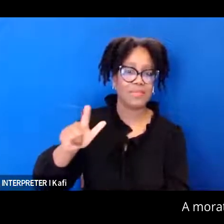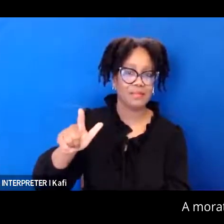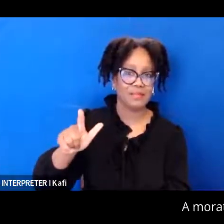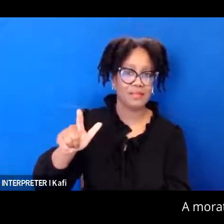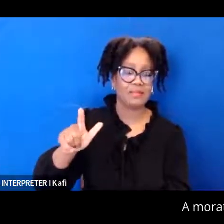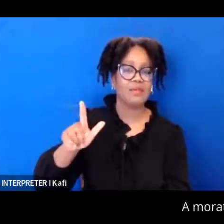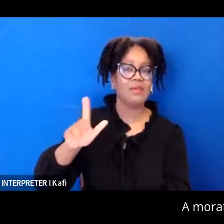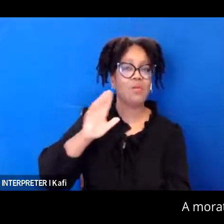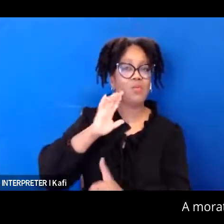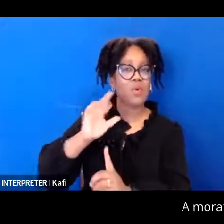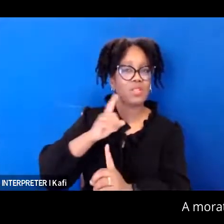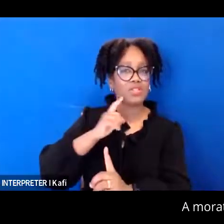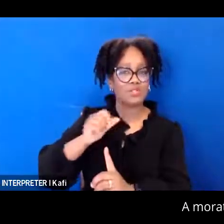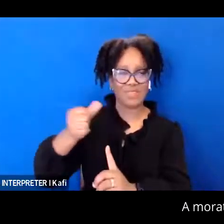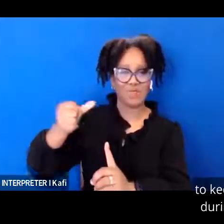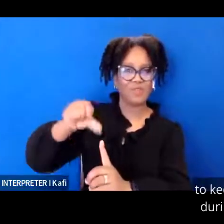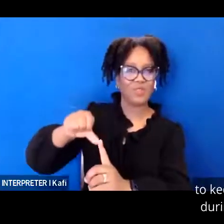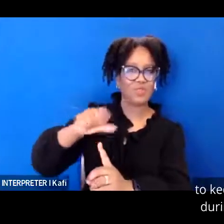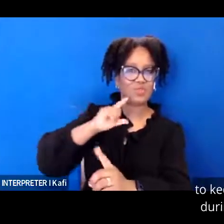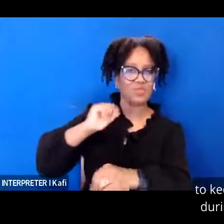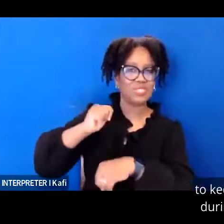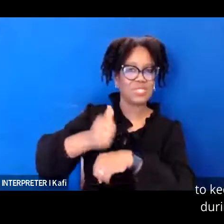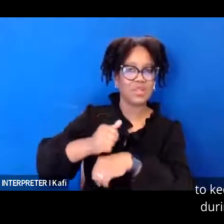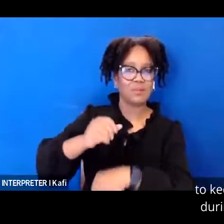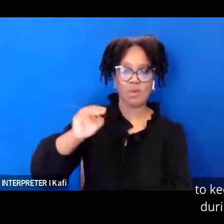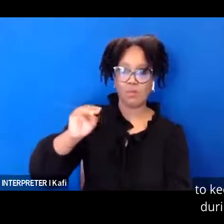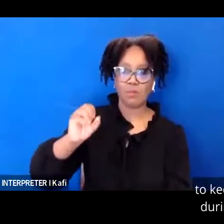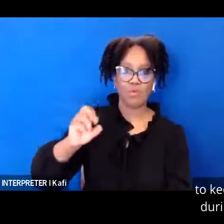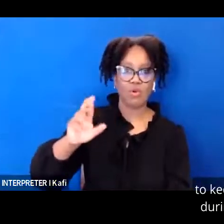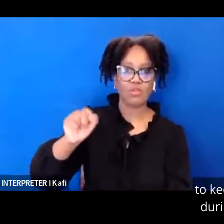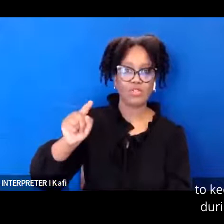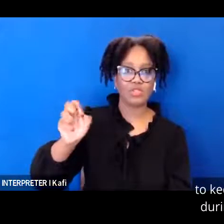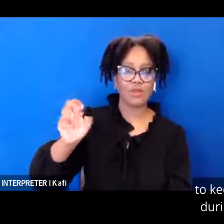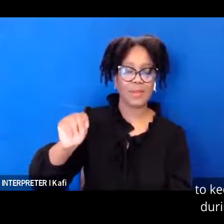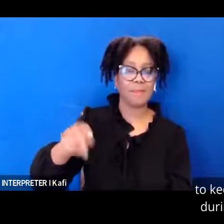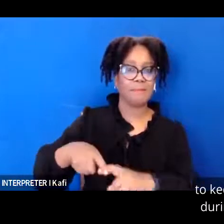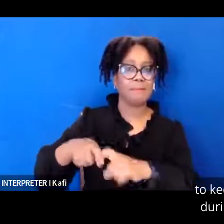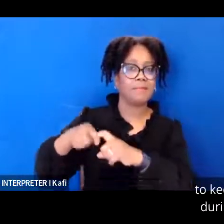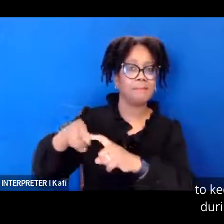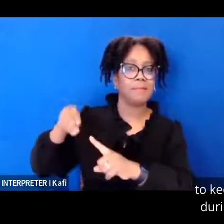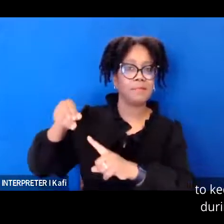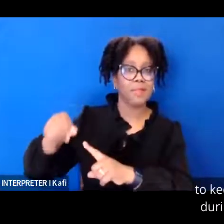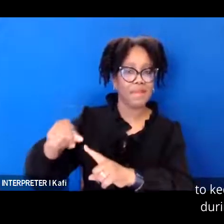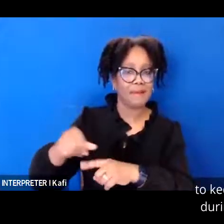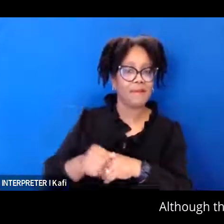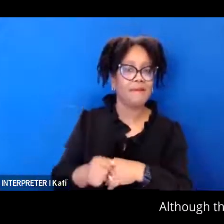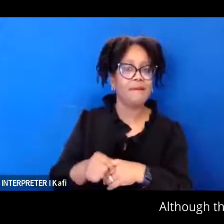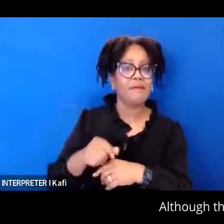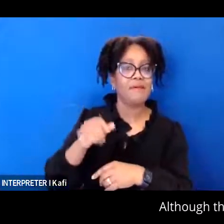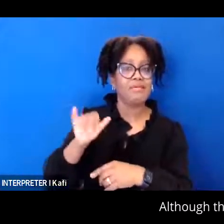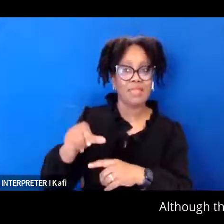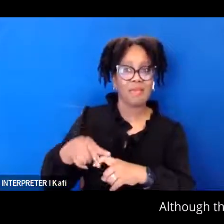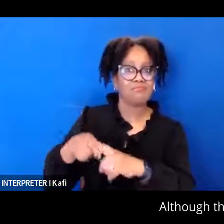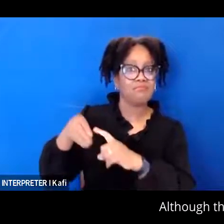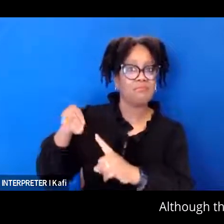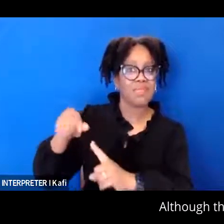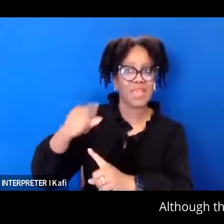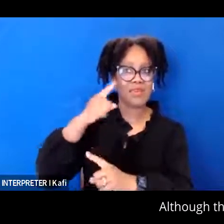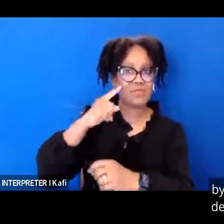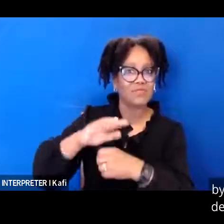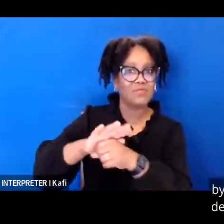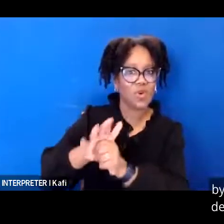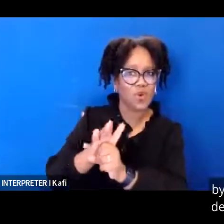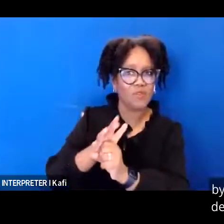moratorium specifically designed to keep renters in their homes during the covid pandemic although the decision was later